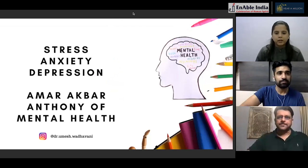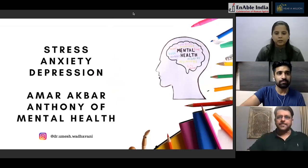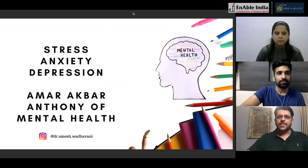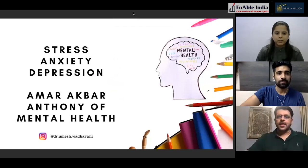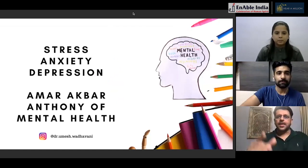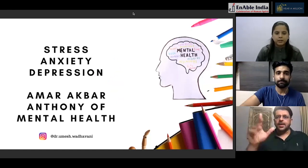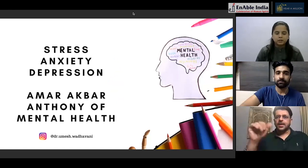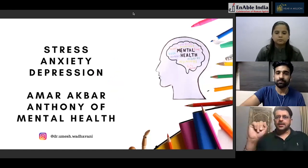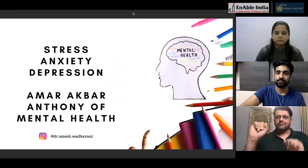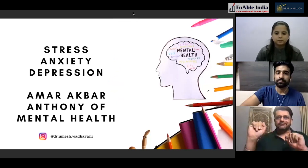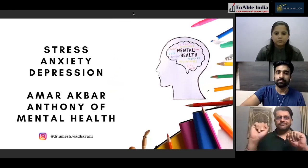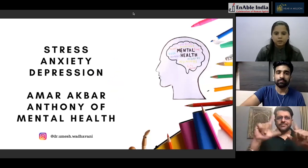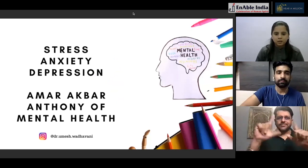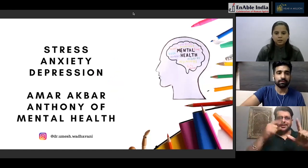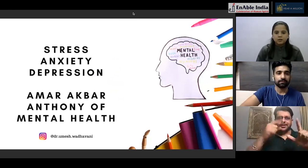Okay, better.